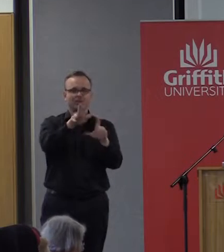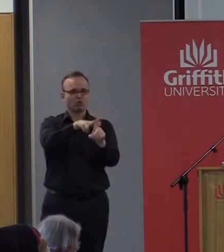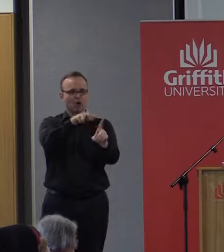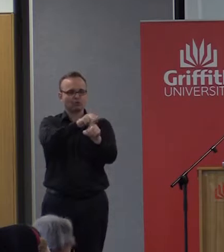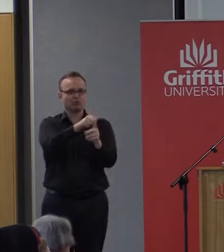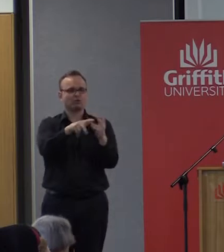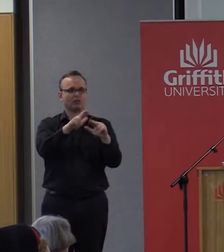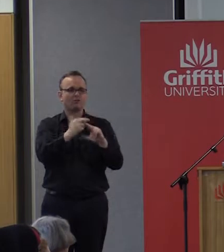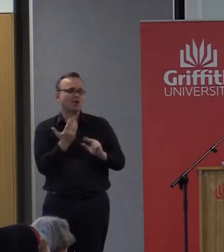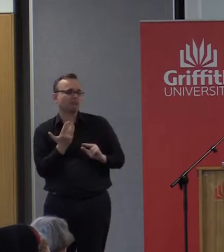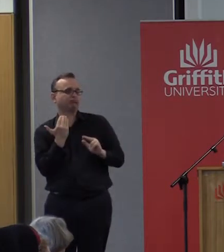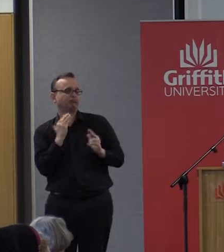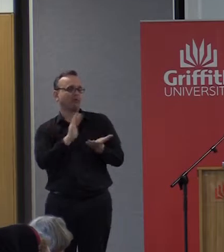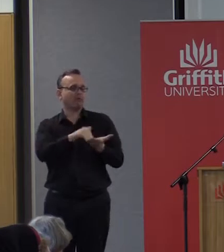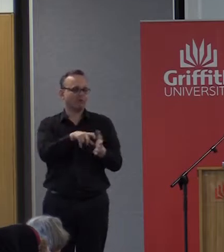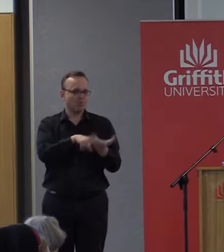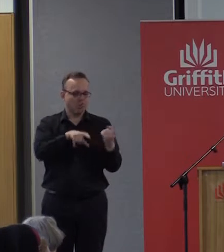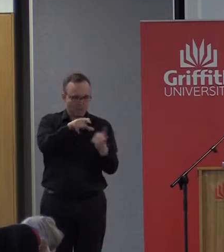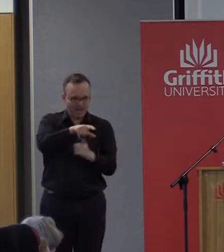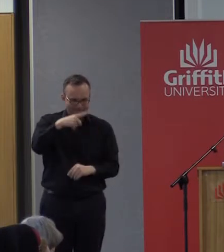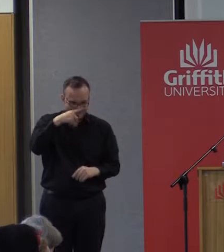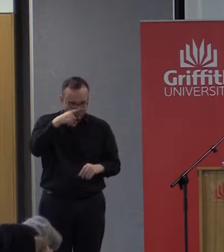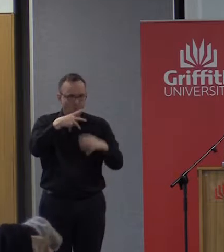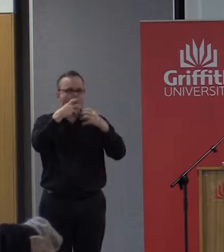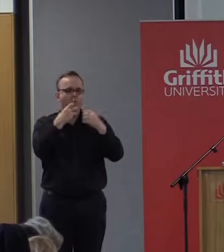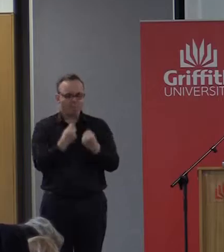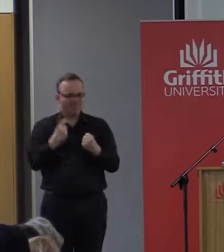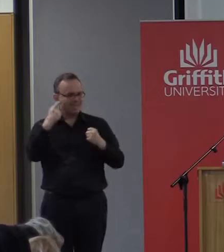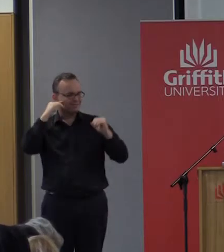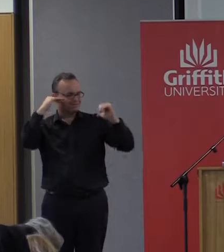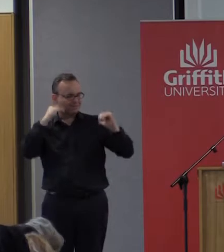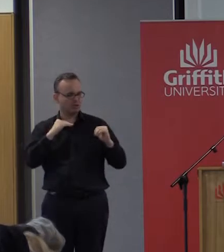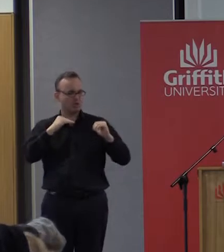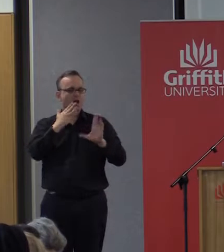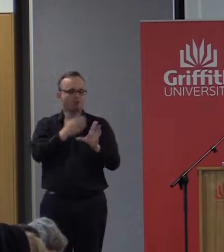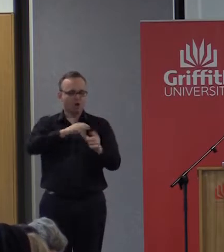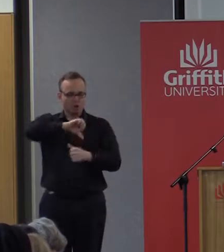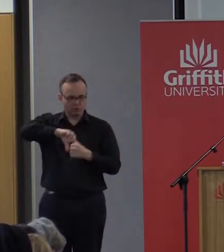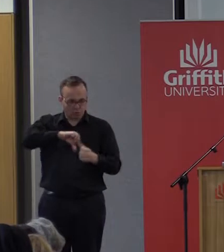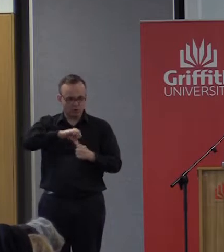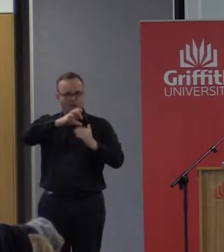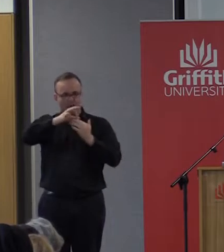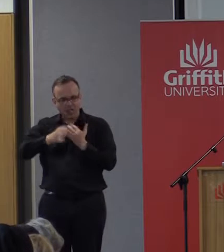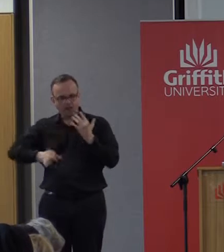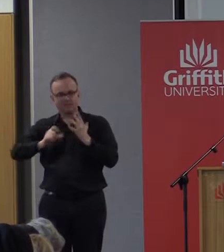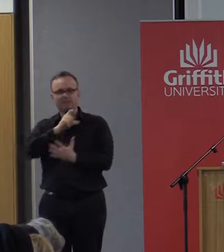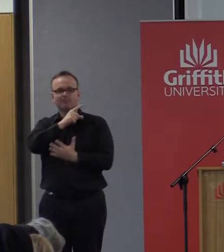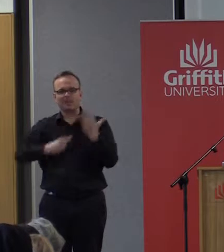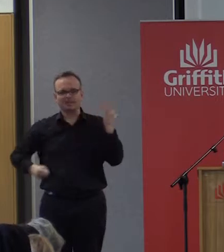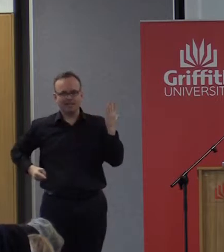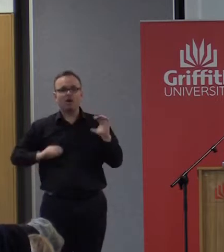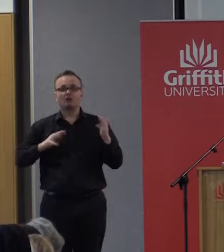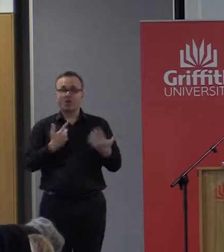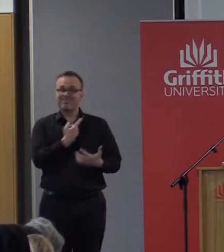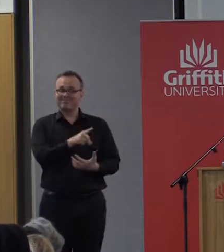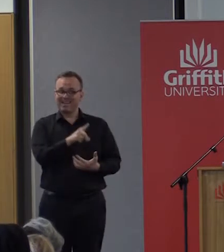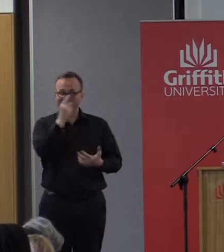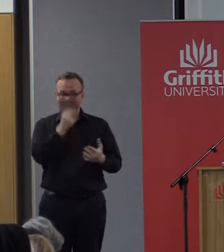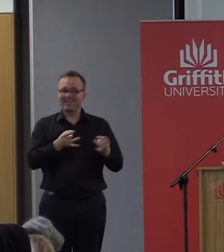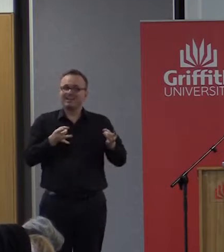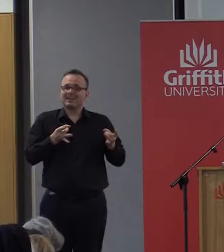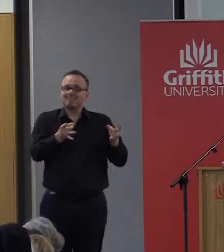of newly arrived cold people with intellectual, psychosocial, etc. disability, so they can commence